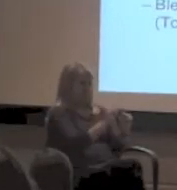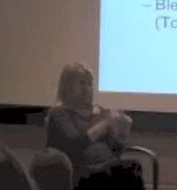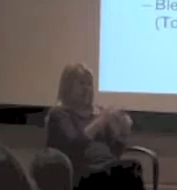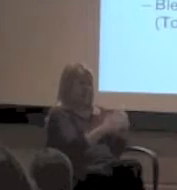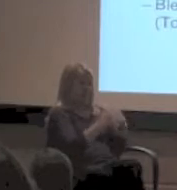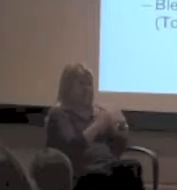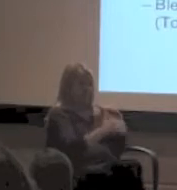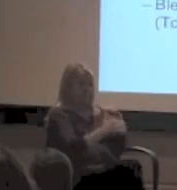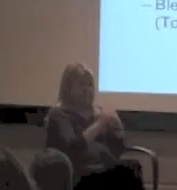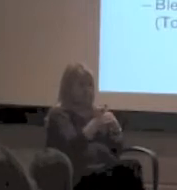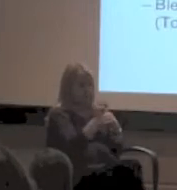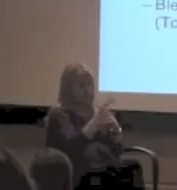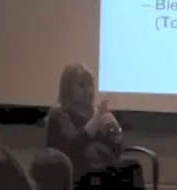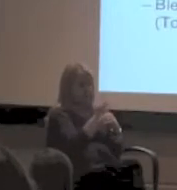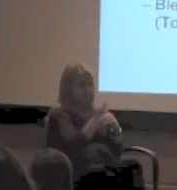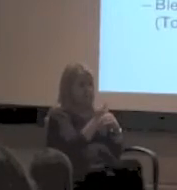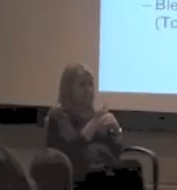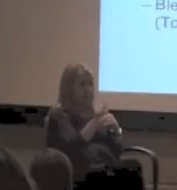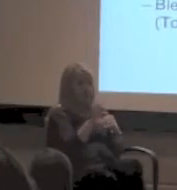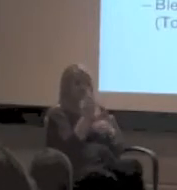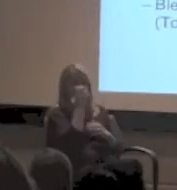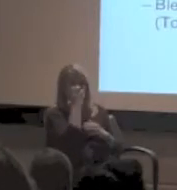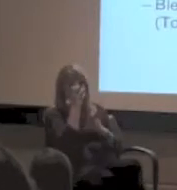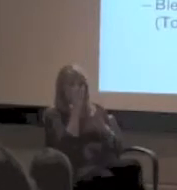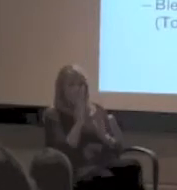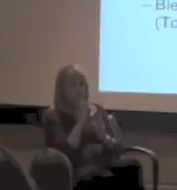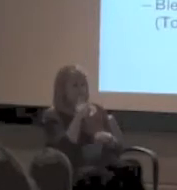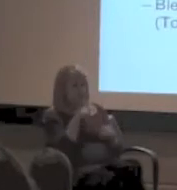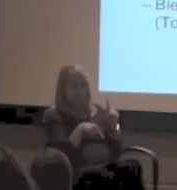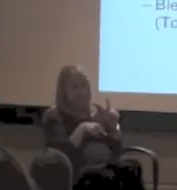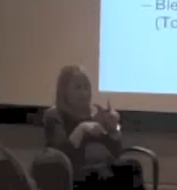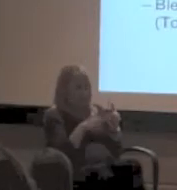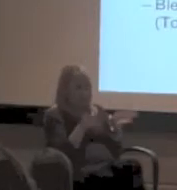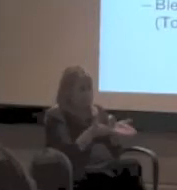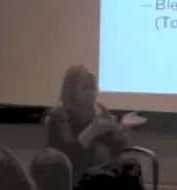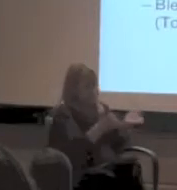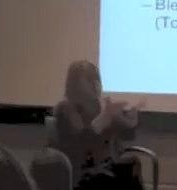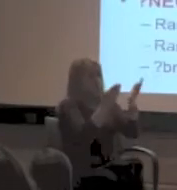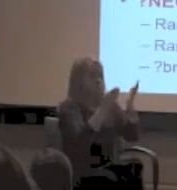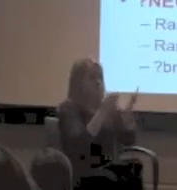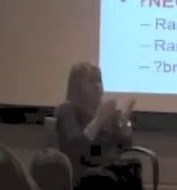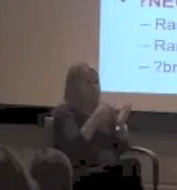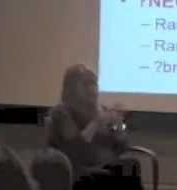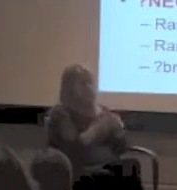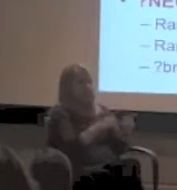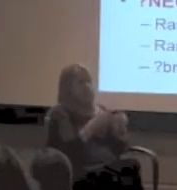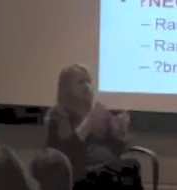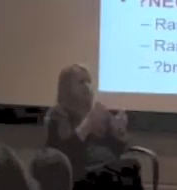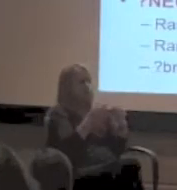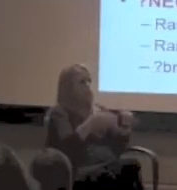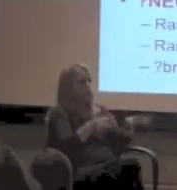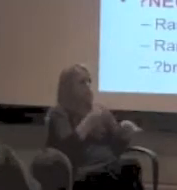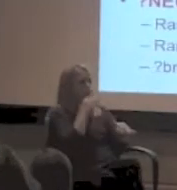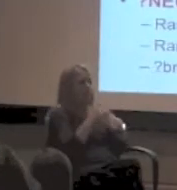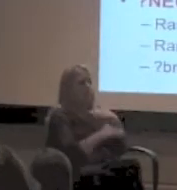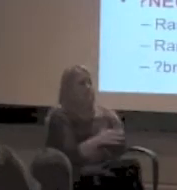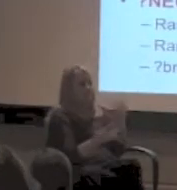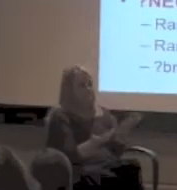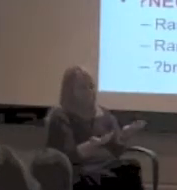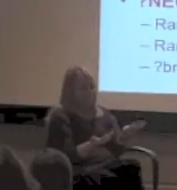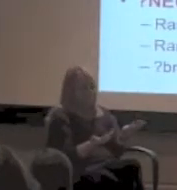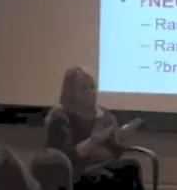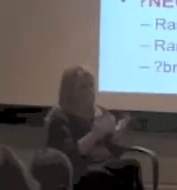torcula, anesthesia cannot keep up and they die of blood loss. So when you hear us being